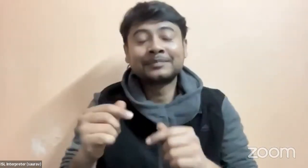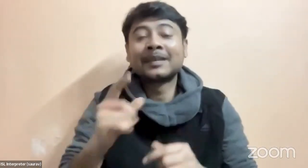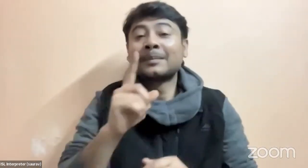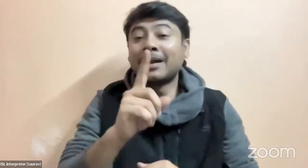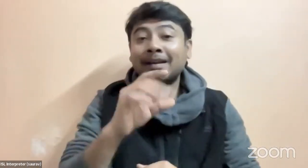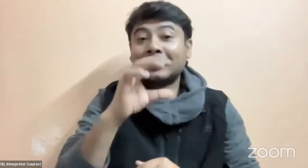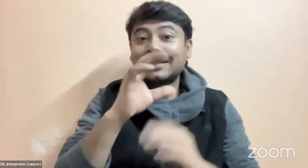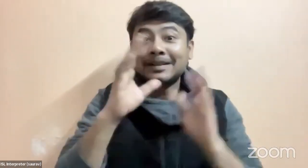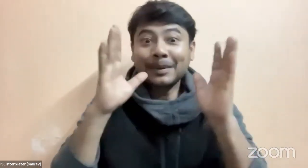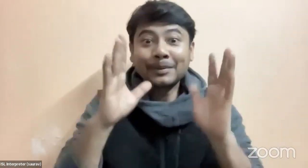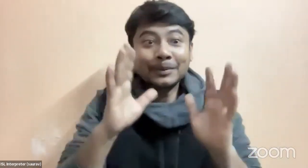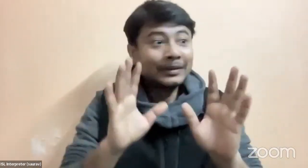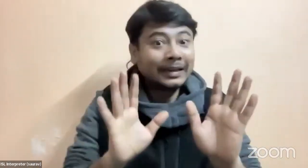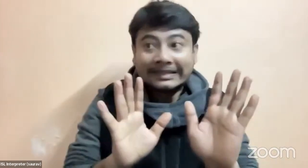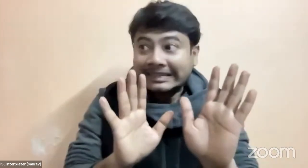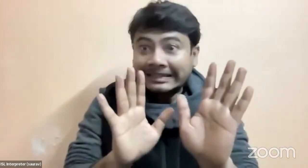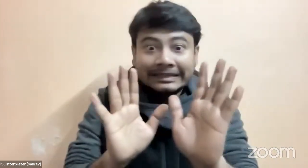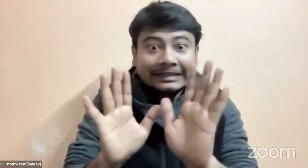my elder brother.